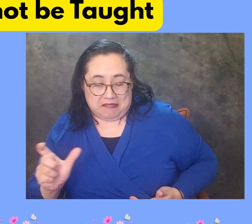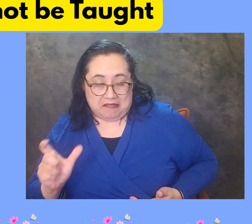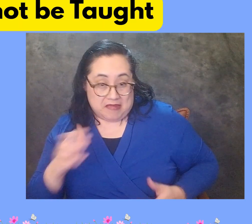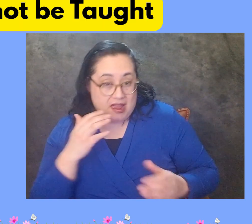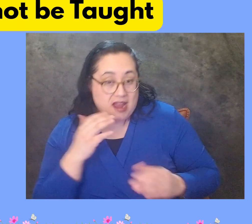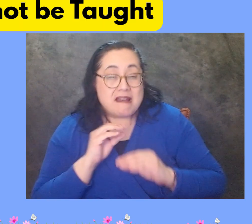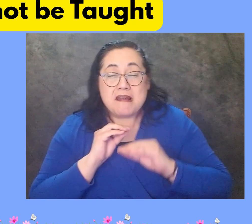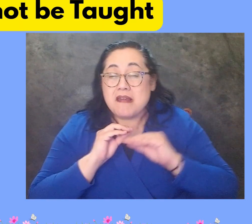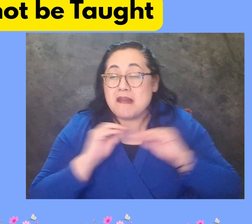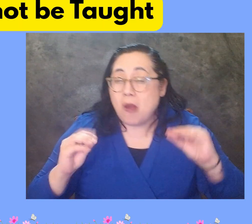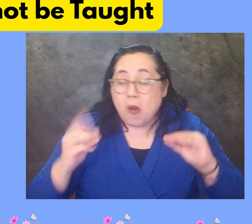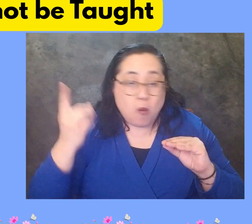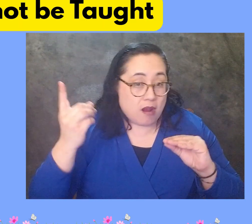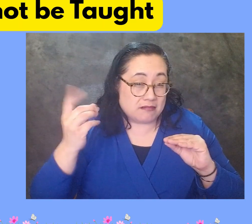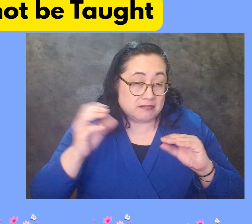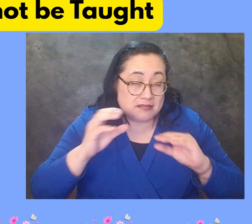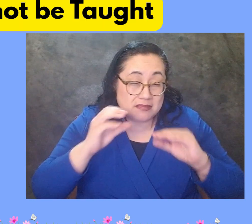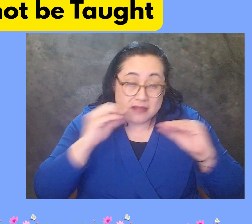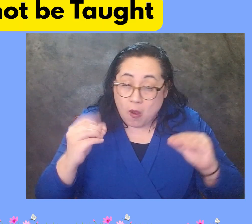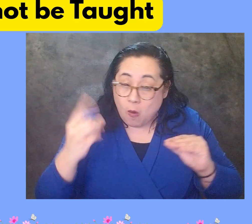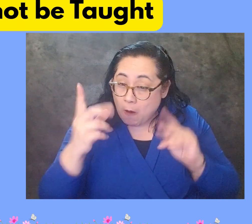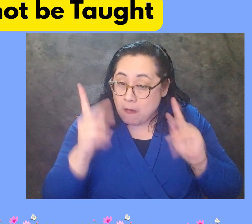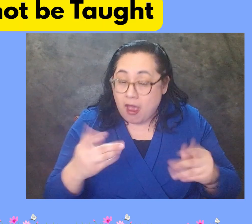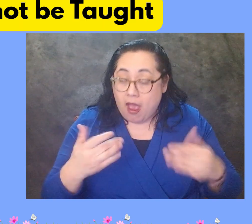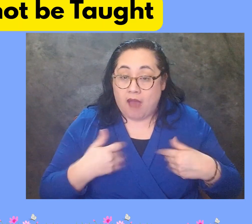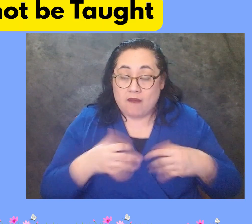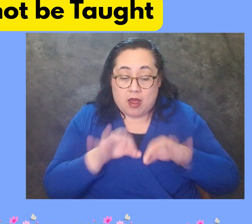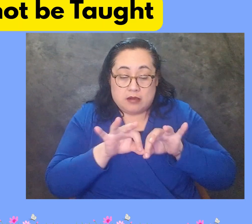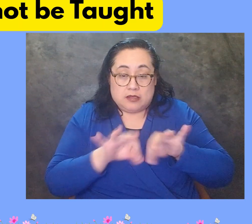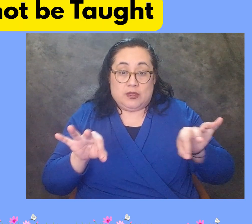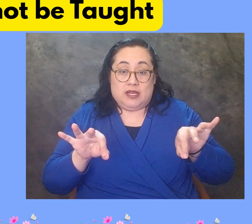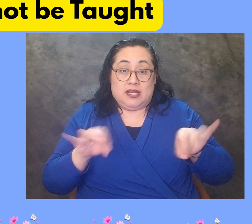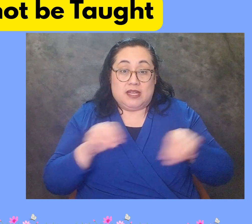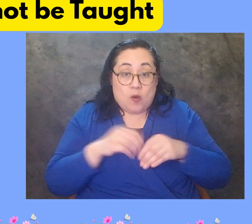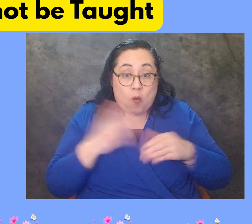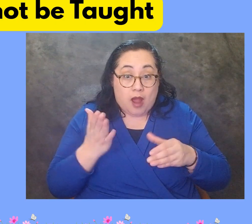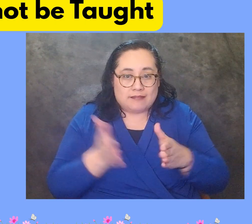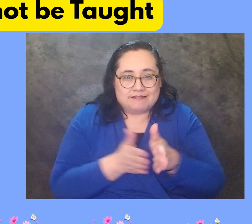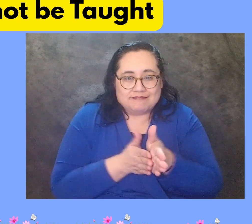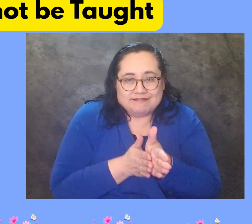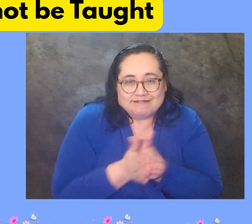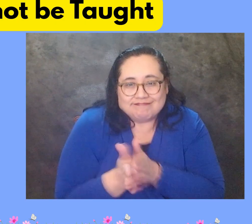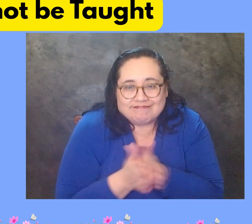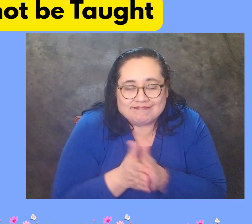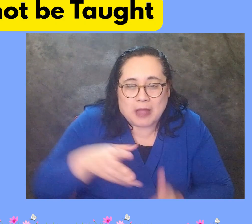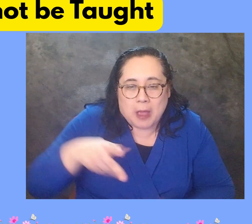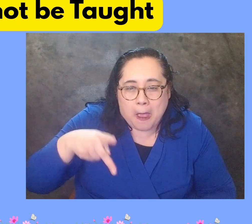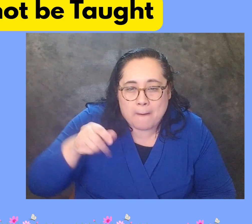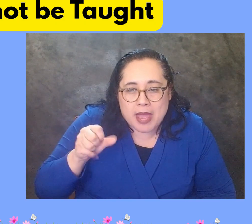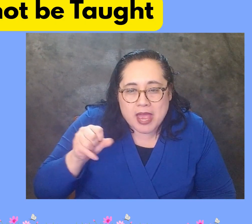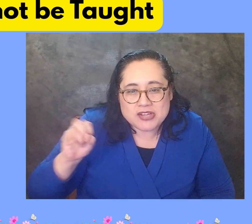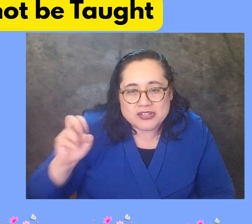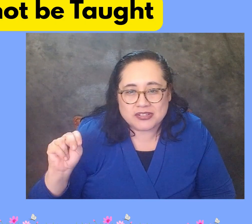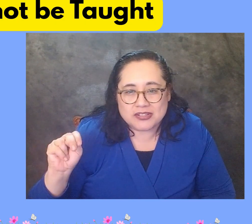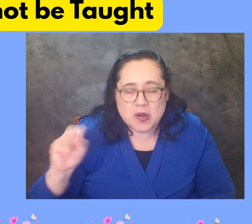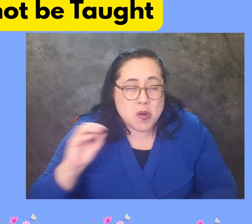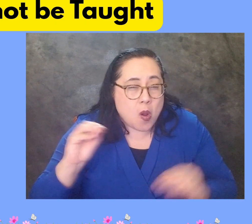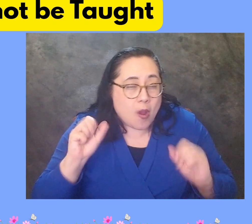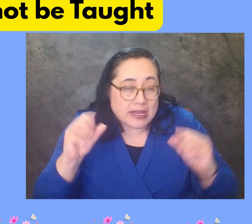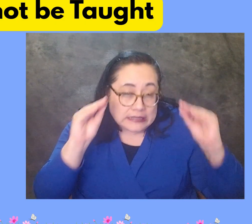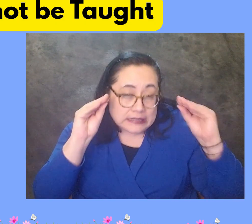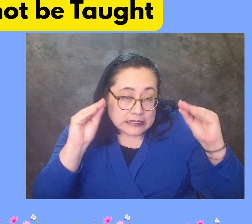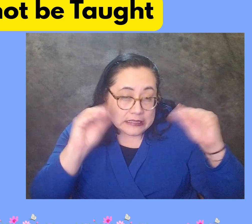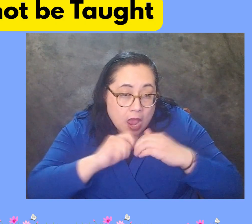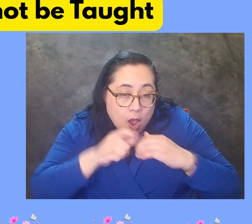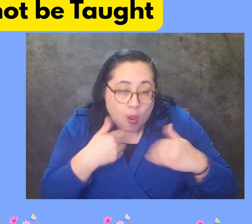not one person has a degree in passion or motivation. And no one can teach you how to have either